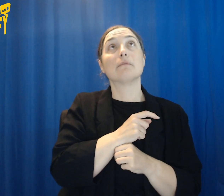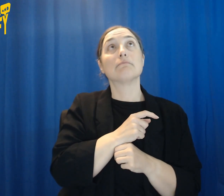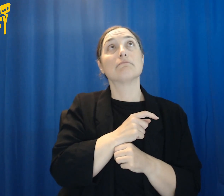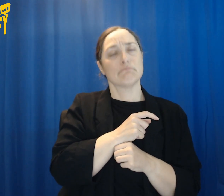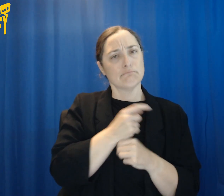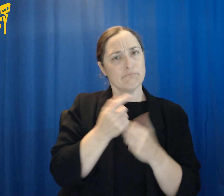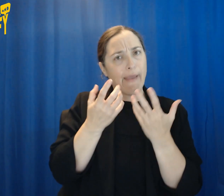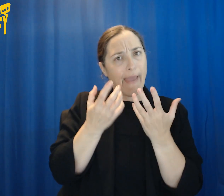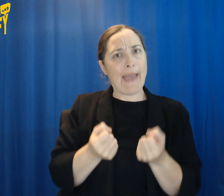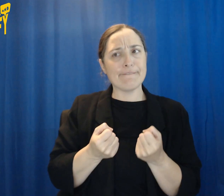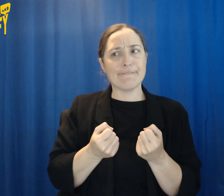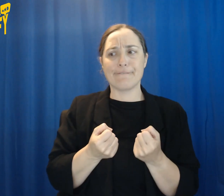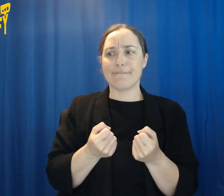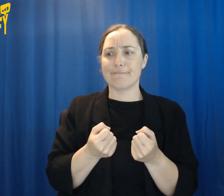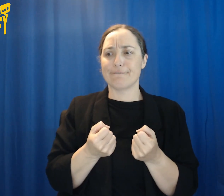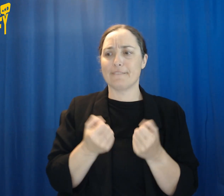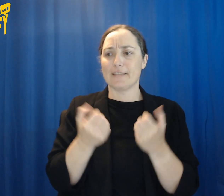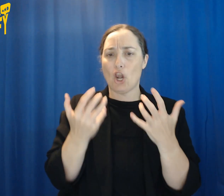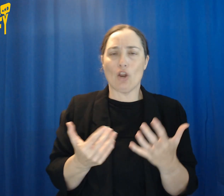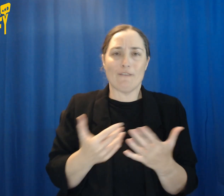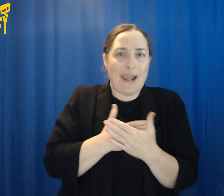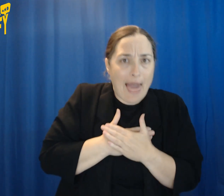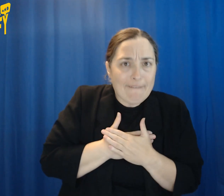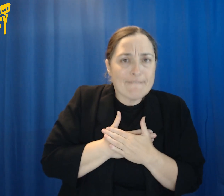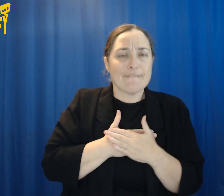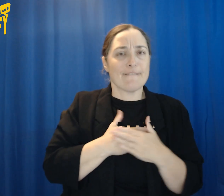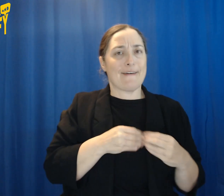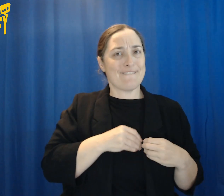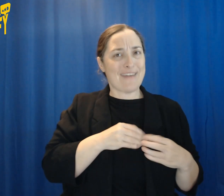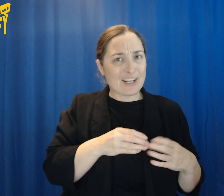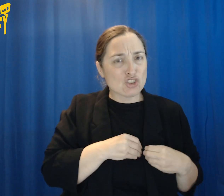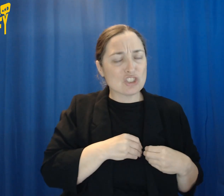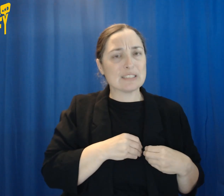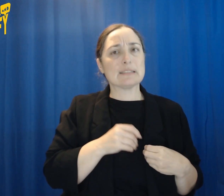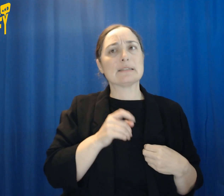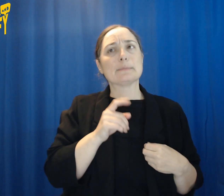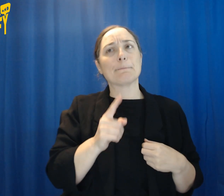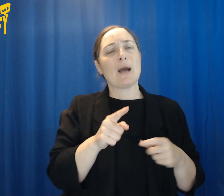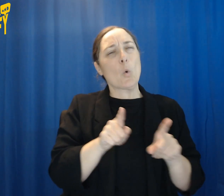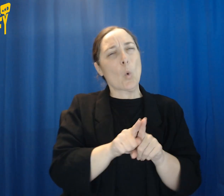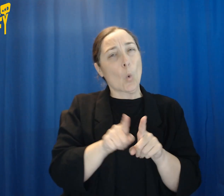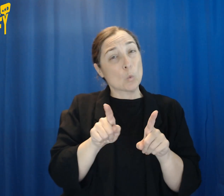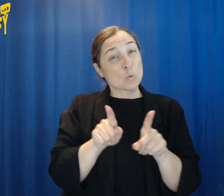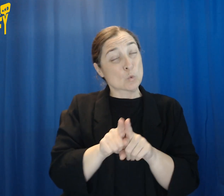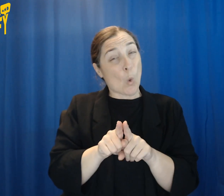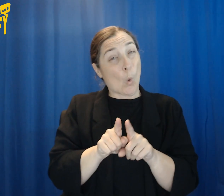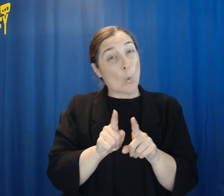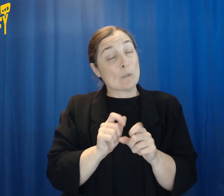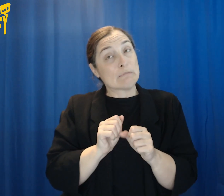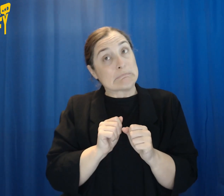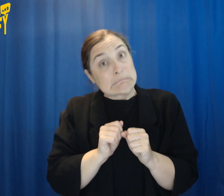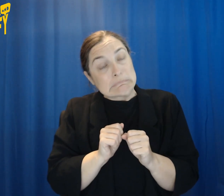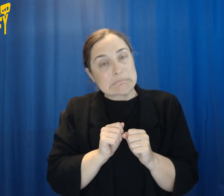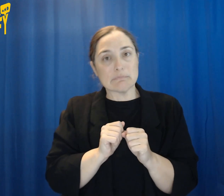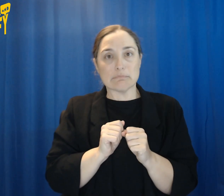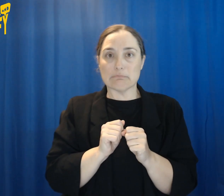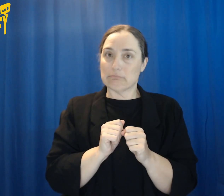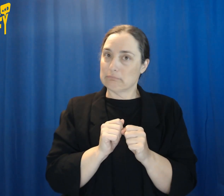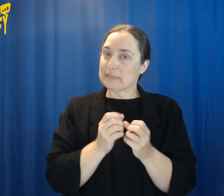of love and affection there. But there's also, it exposes some of them. And so I wanted